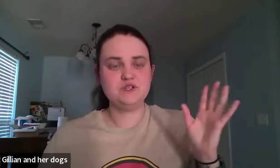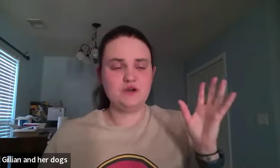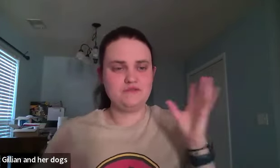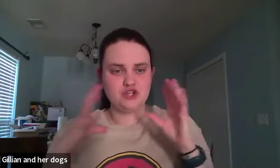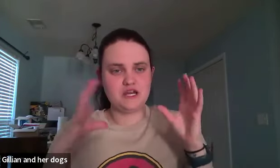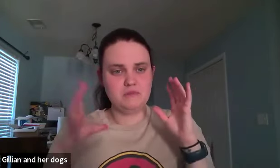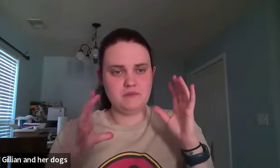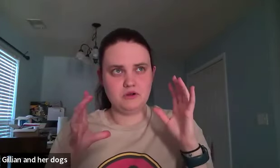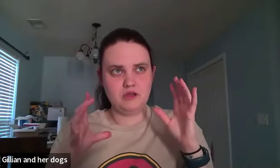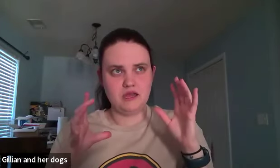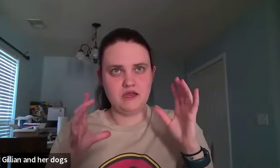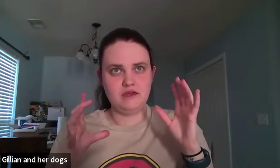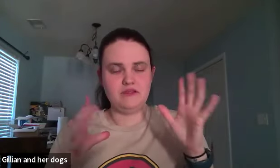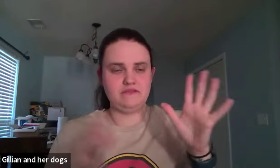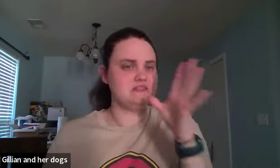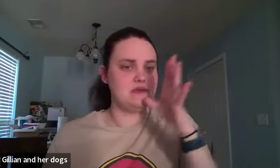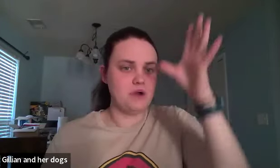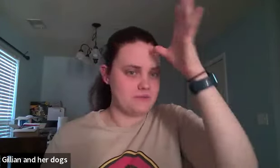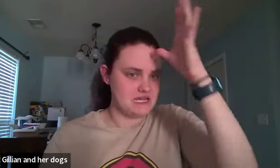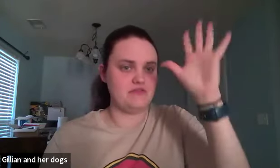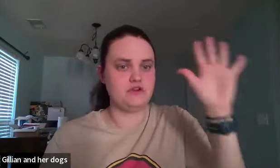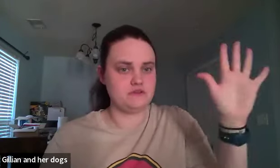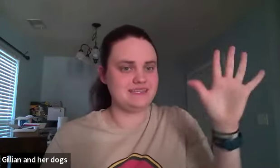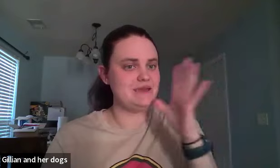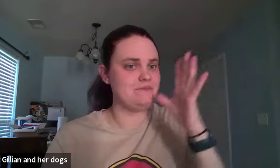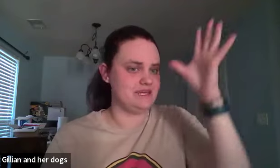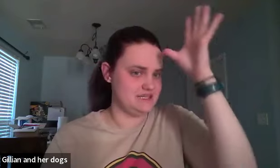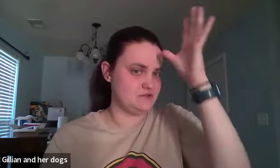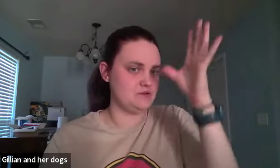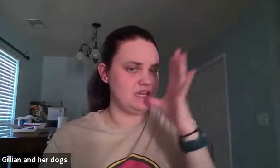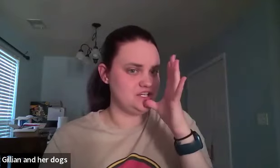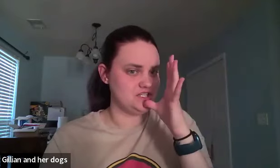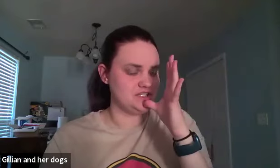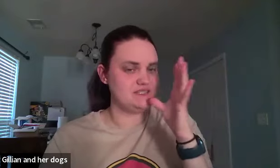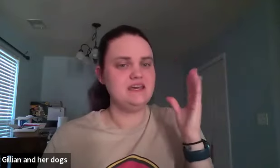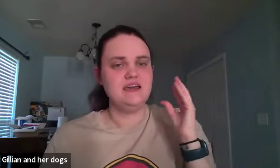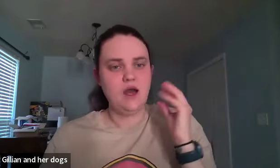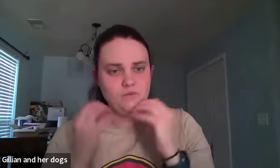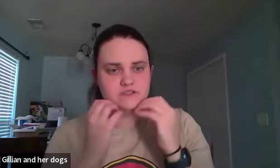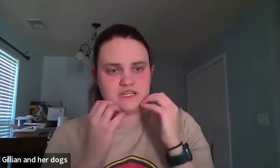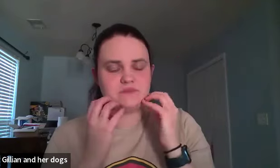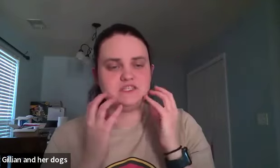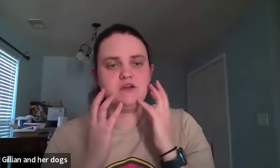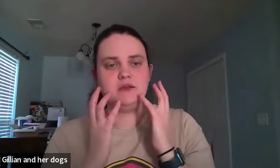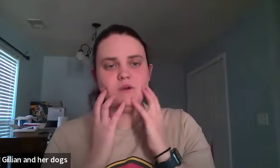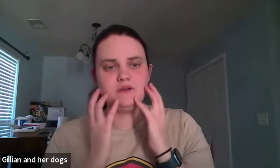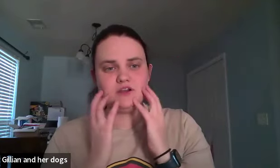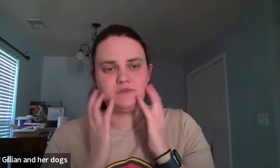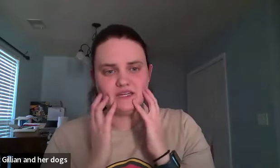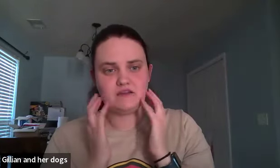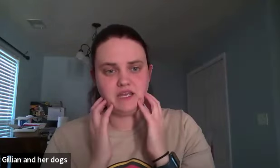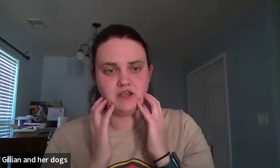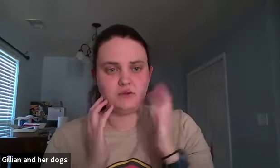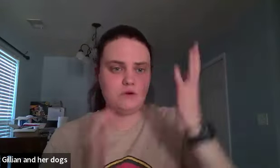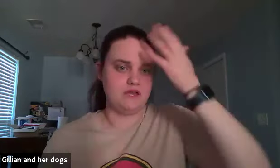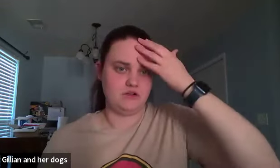So if you're trying to remember, okay, like the sign mom and dad, they're the same, but in different locations. helpful tip is knowing women are going to be down here while men are